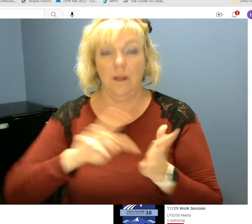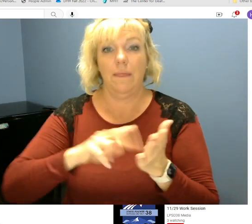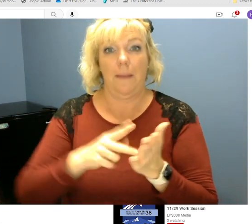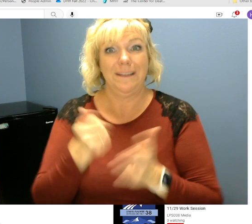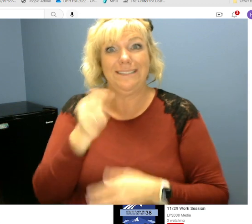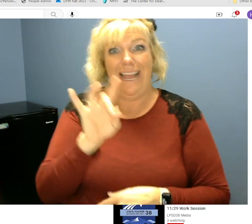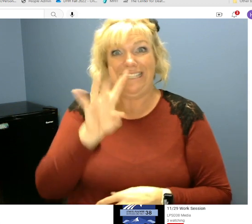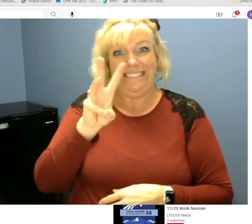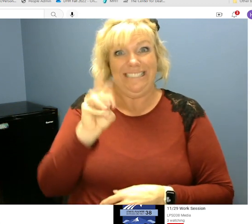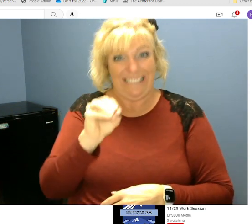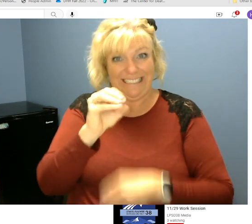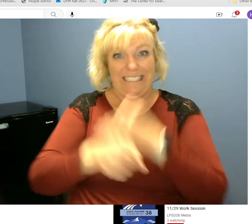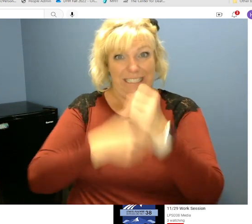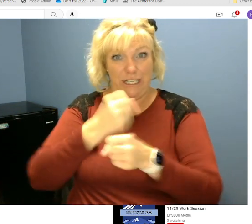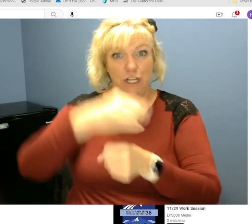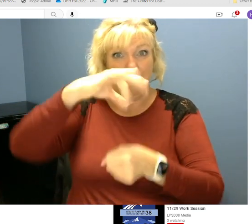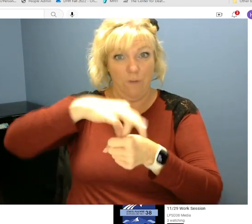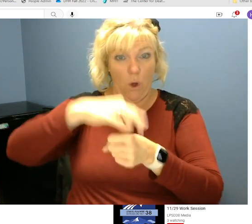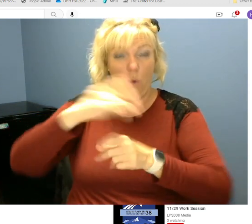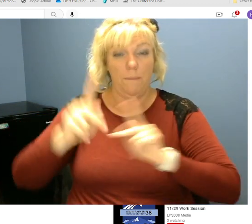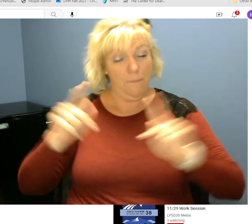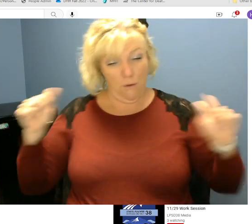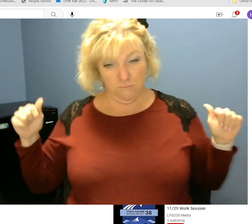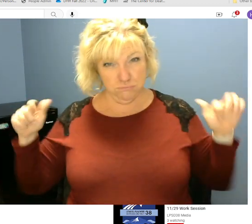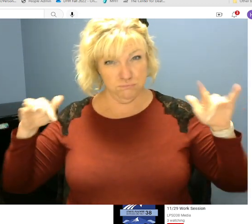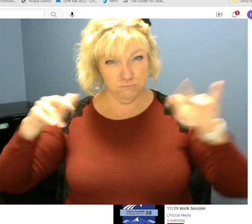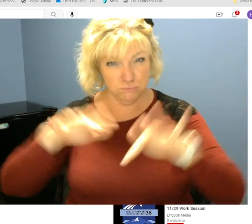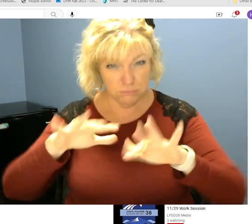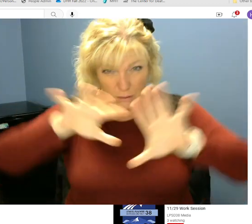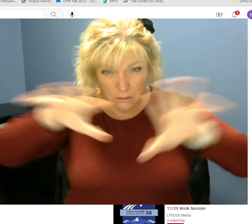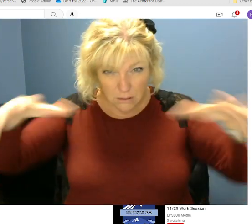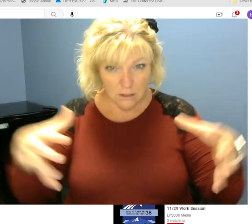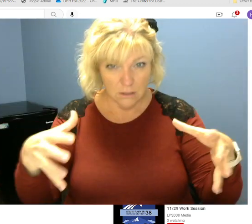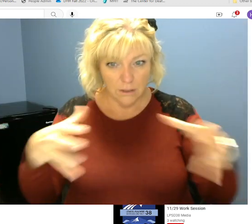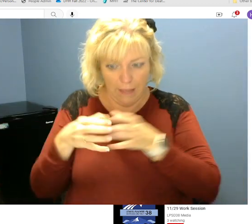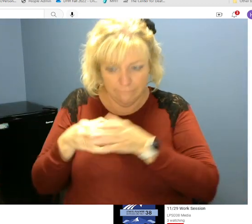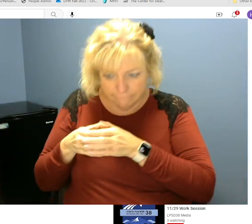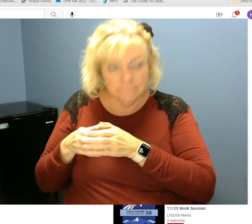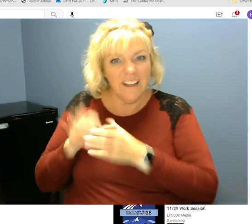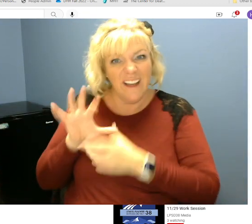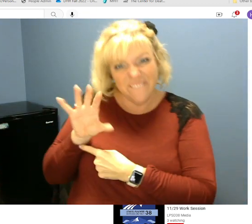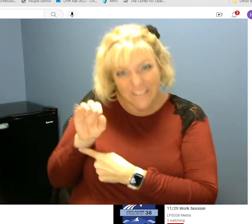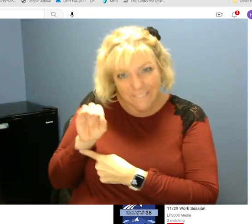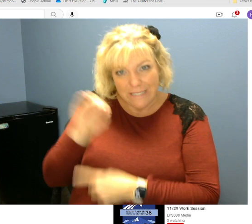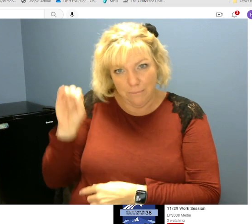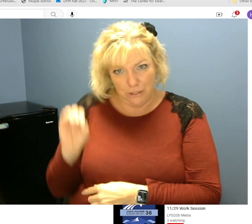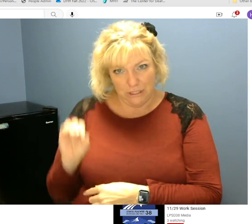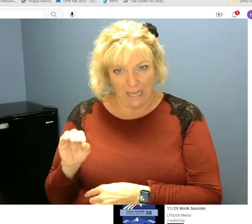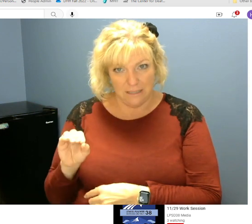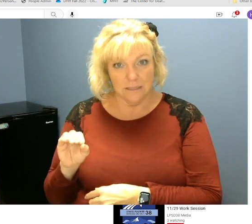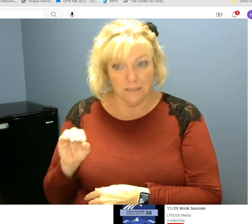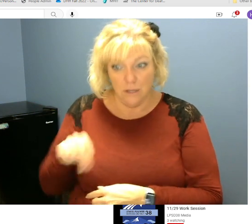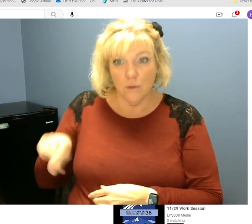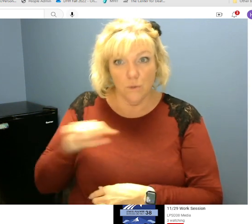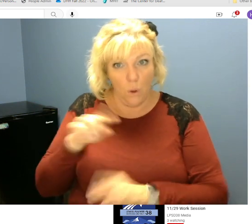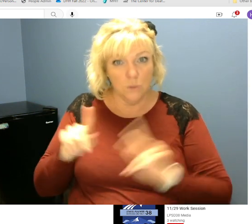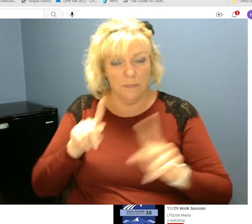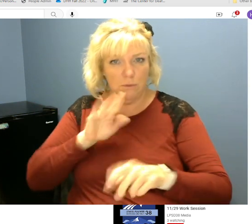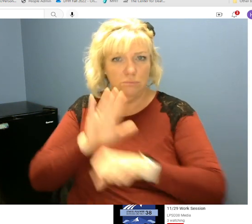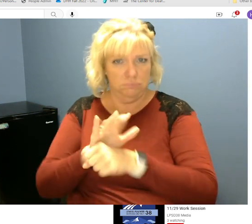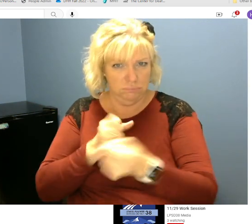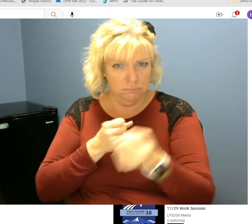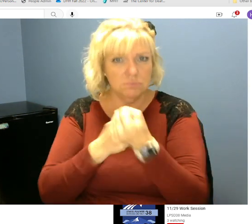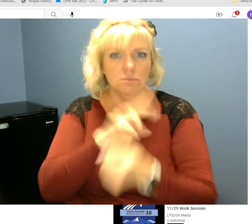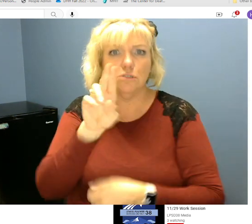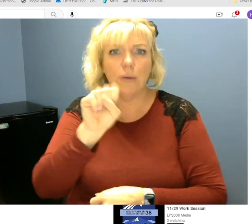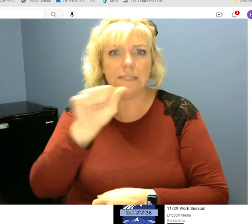voted in 1860 swear an oath of allegiance, basically I'll be loyal to the United States again, then that whole state can come back